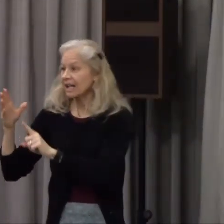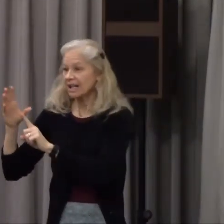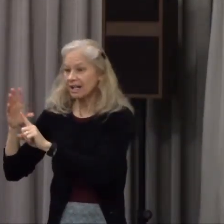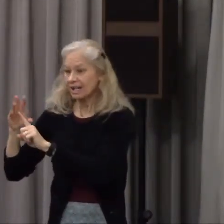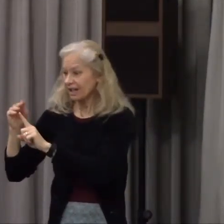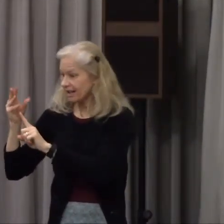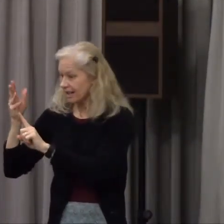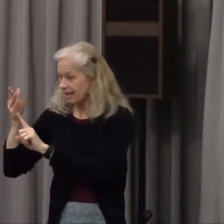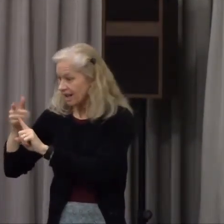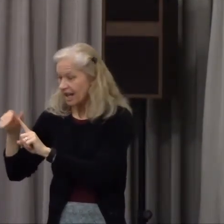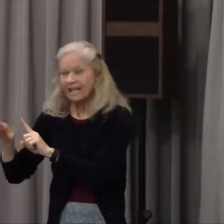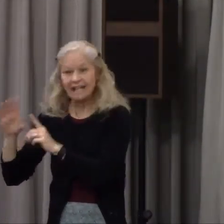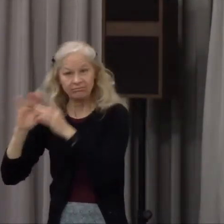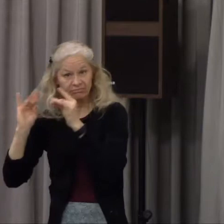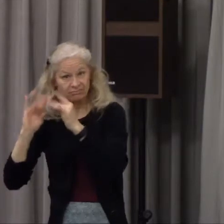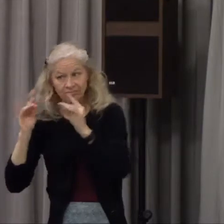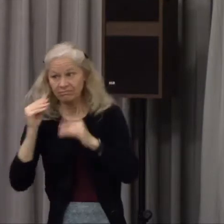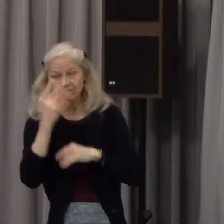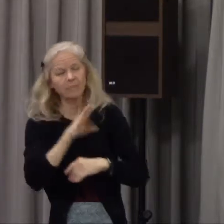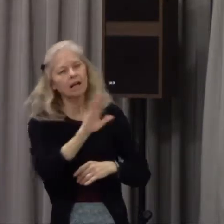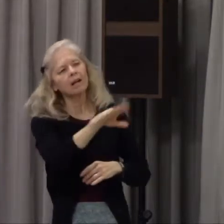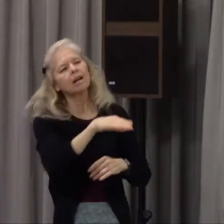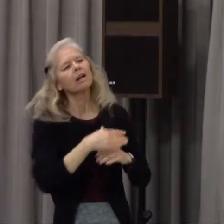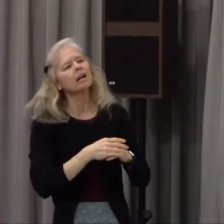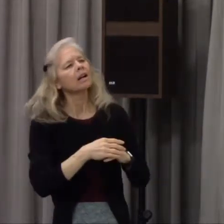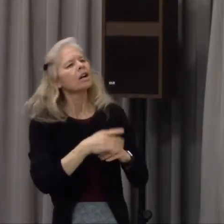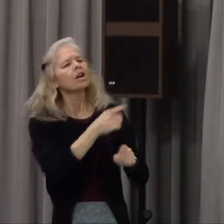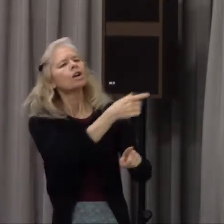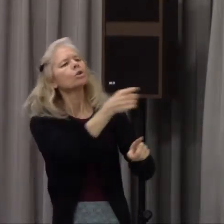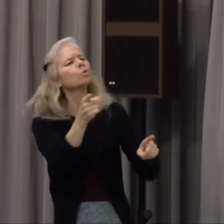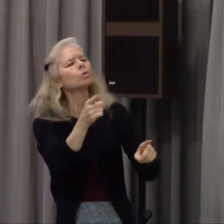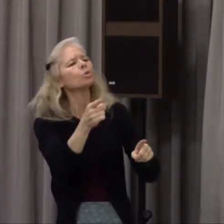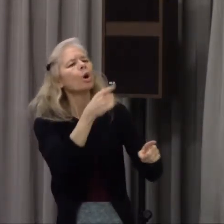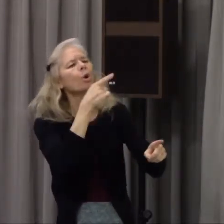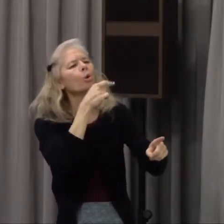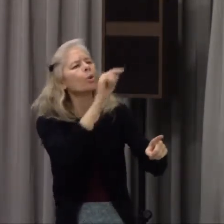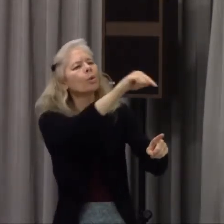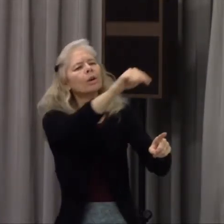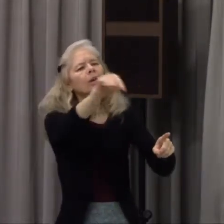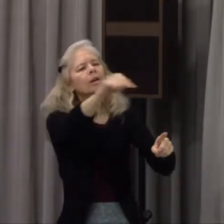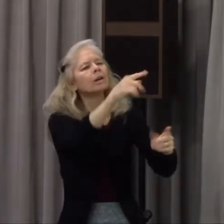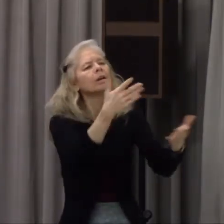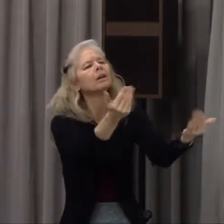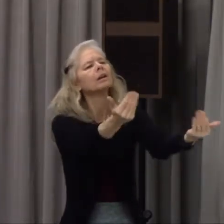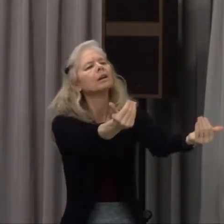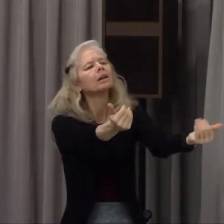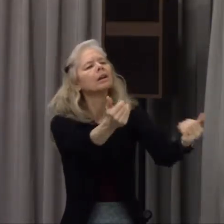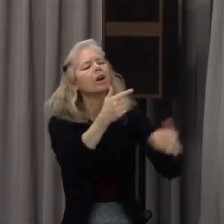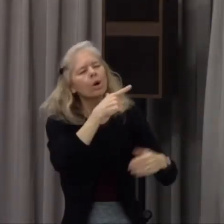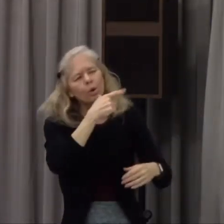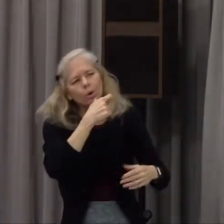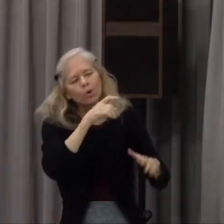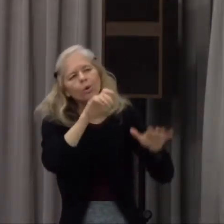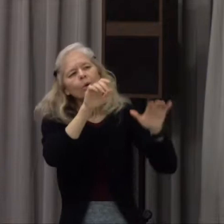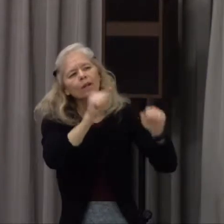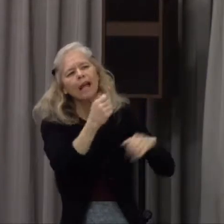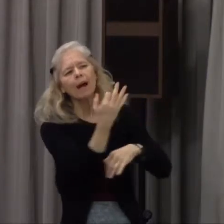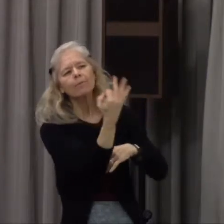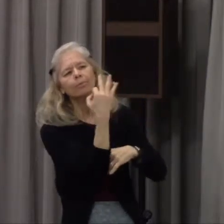of sin? Which one of you, he says to them, can preach to me about my sin